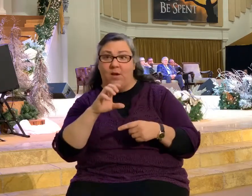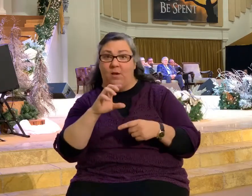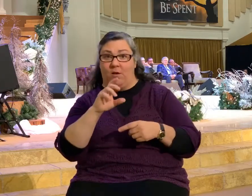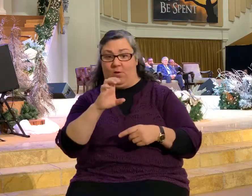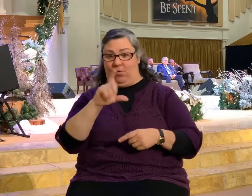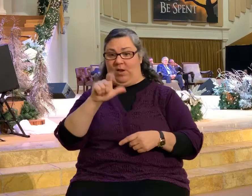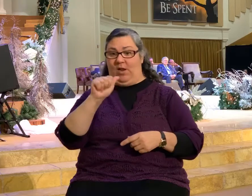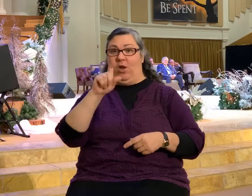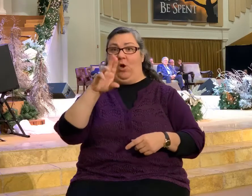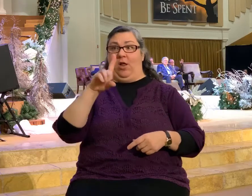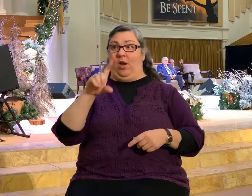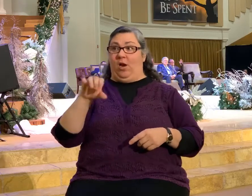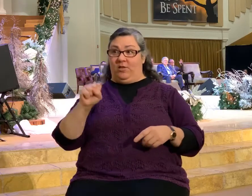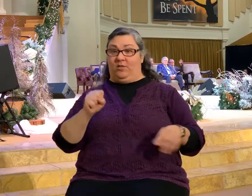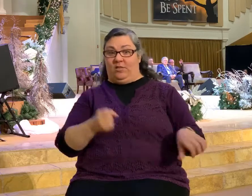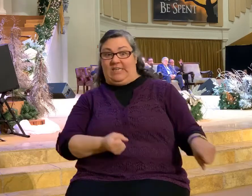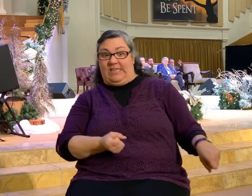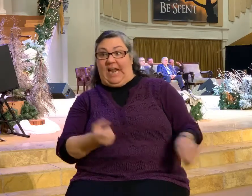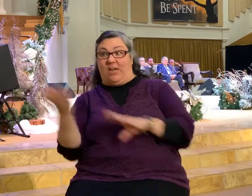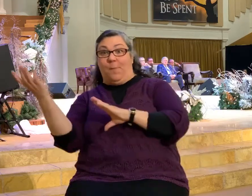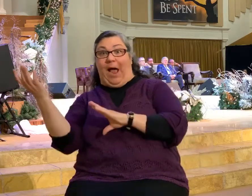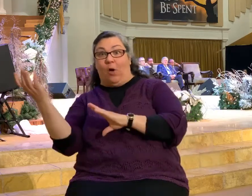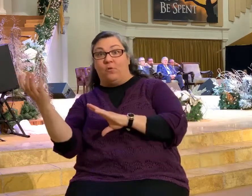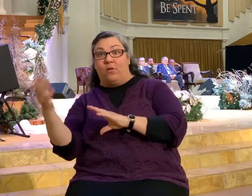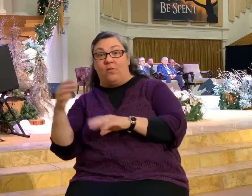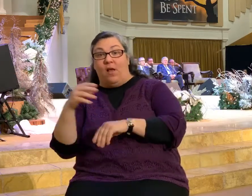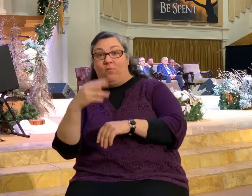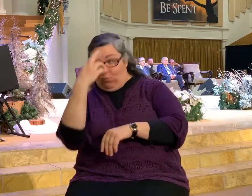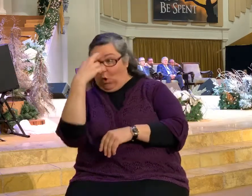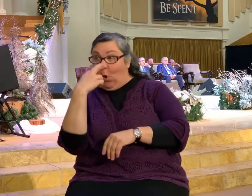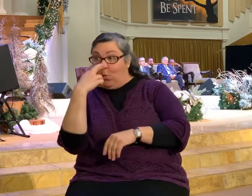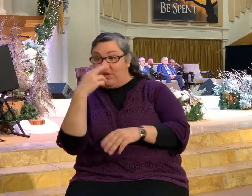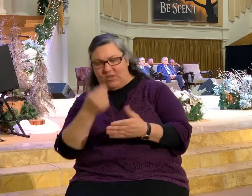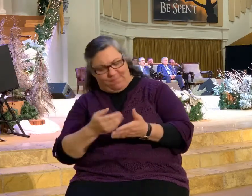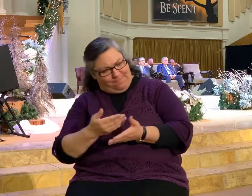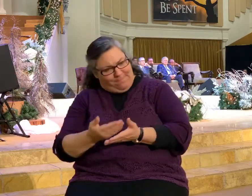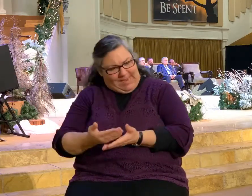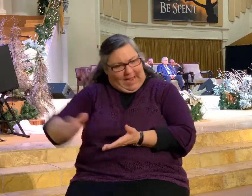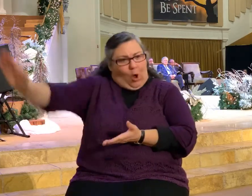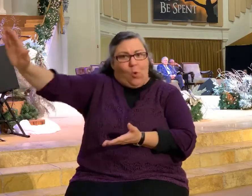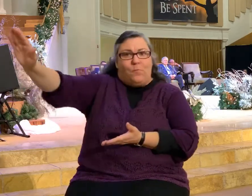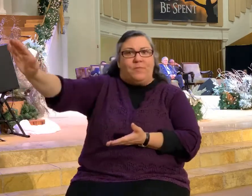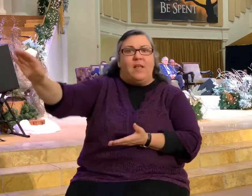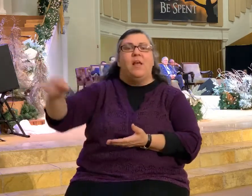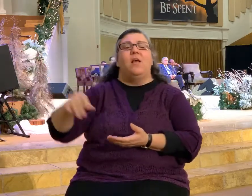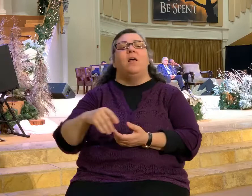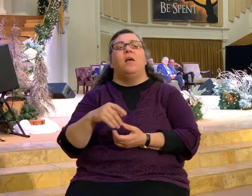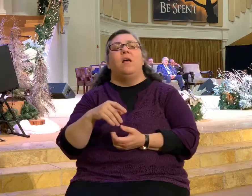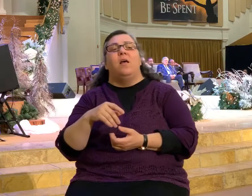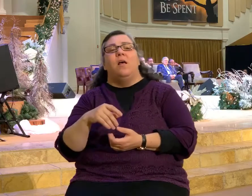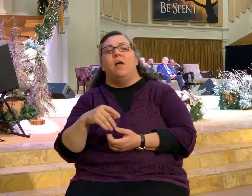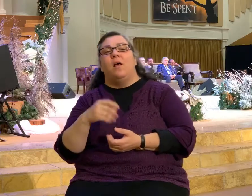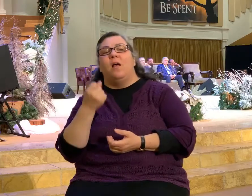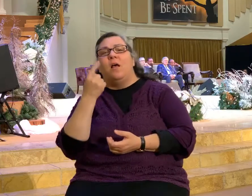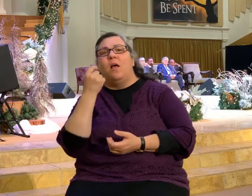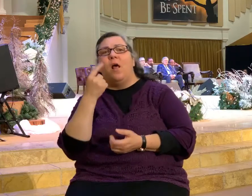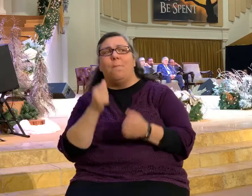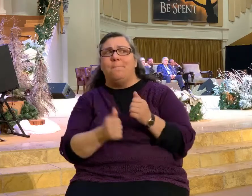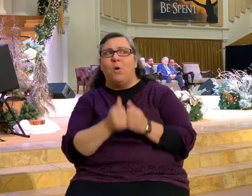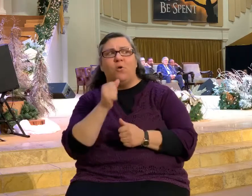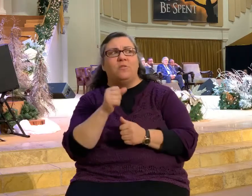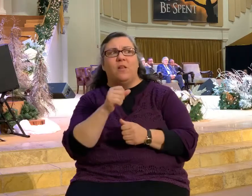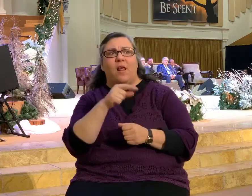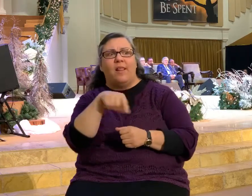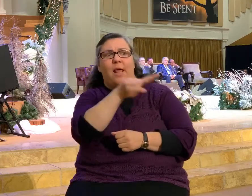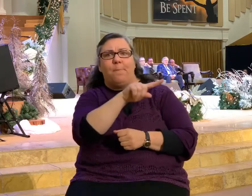Claudius. Are y'all interested in this? I'm boring you to death. They were kicked out. So they had been the majority of the church. Maybe there had